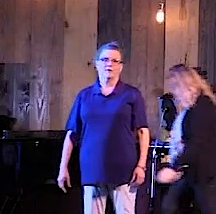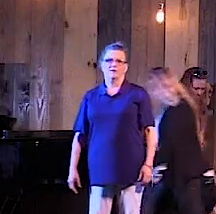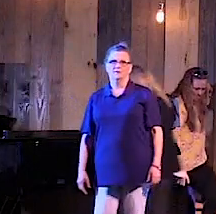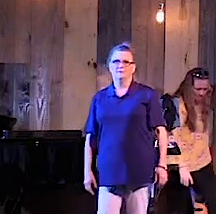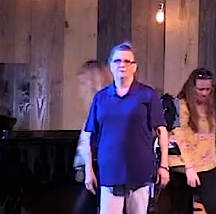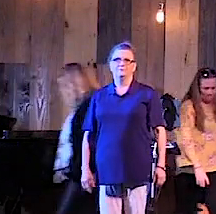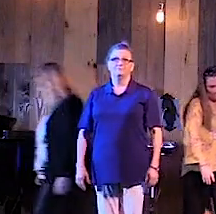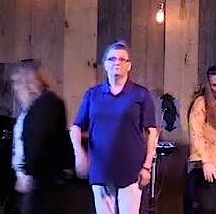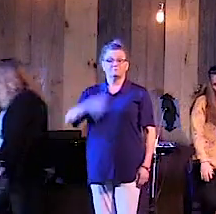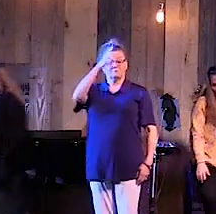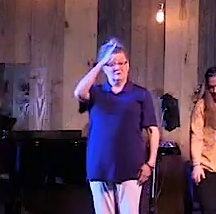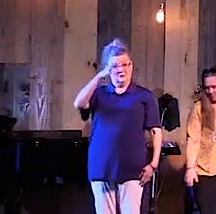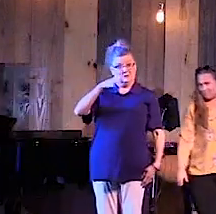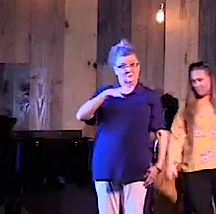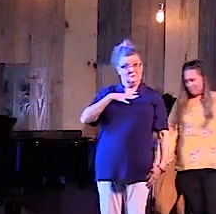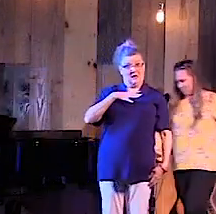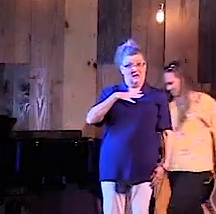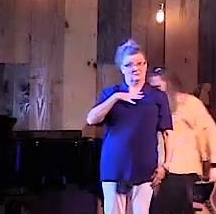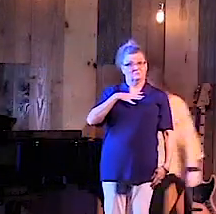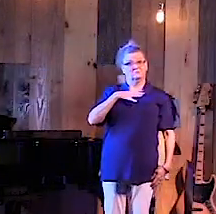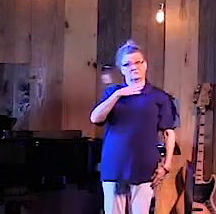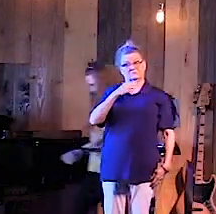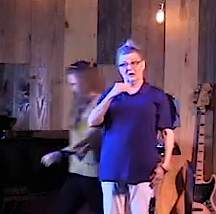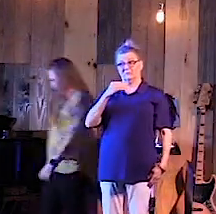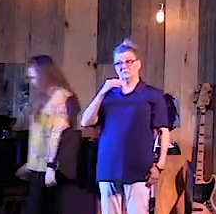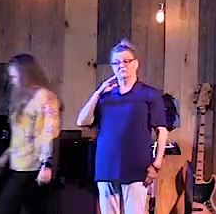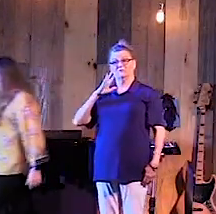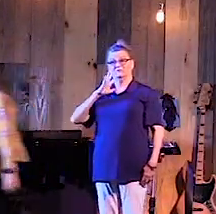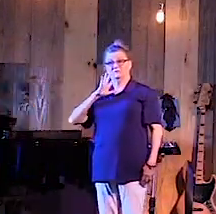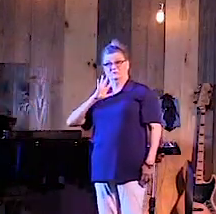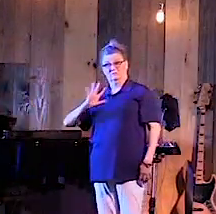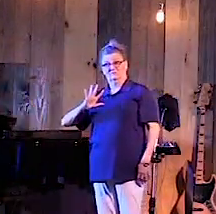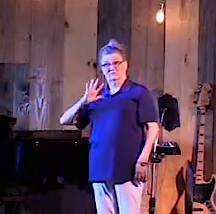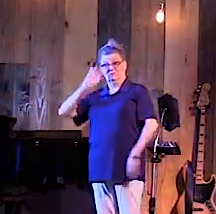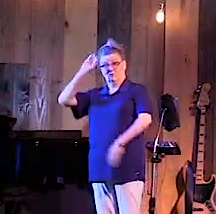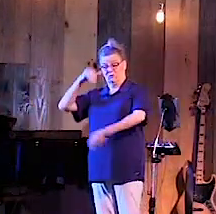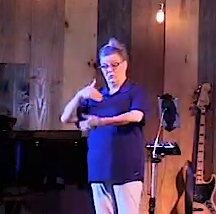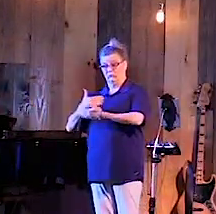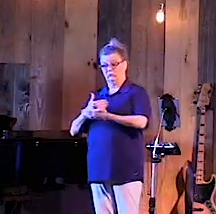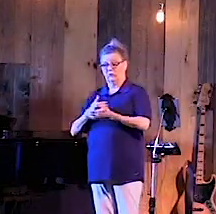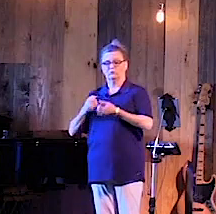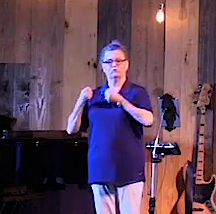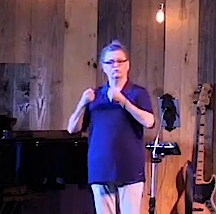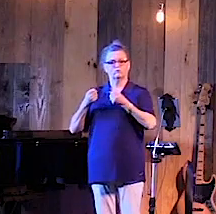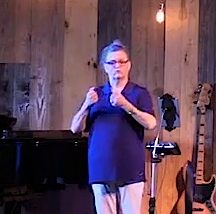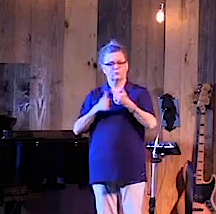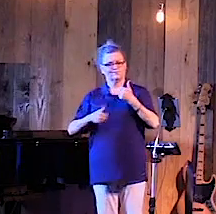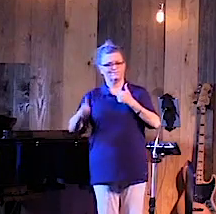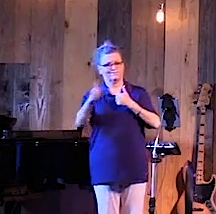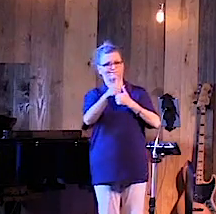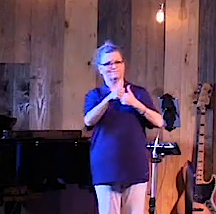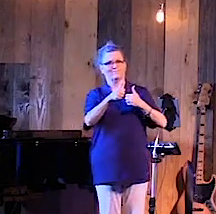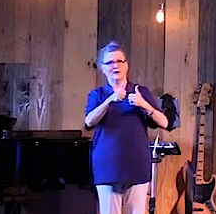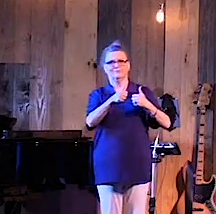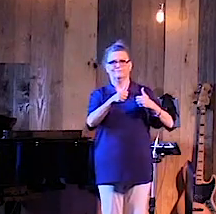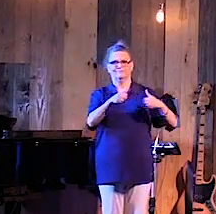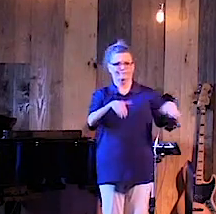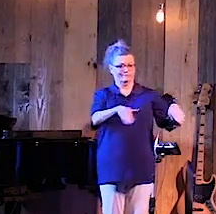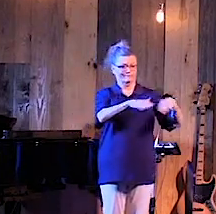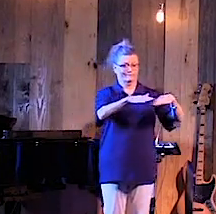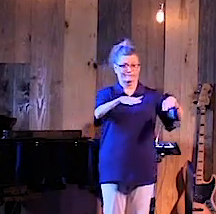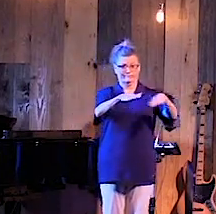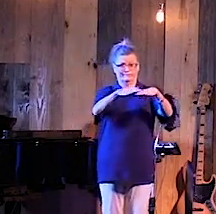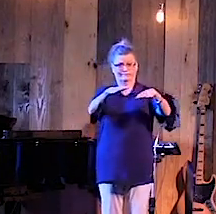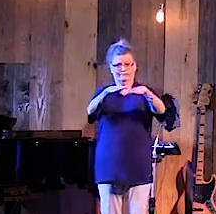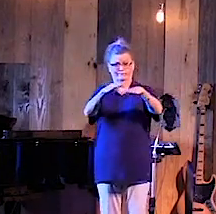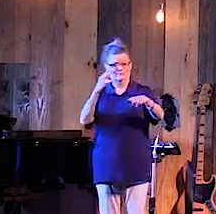Well, a man and his five-year-old son were driving past a cemetery, and they noticed a large pile of dirt